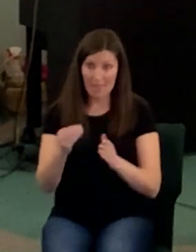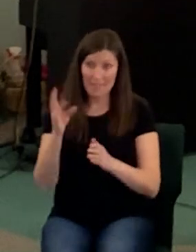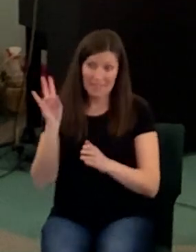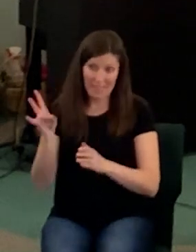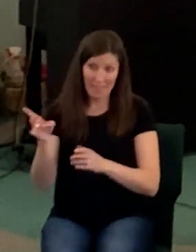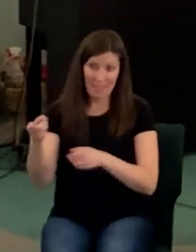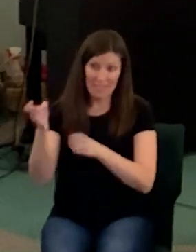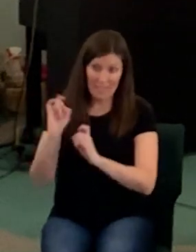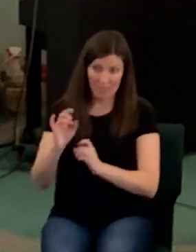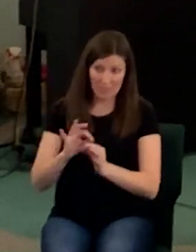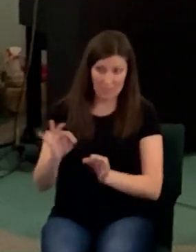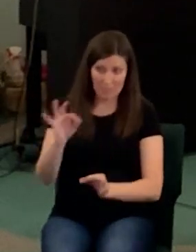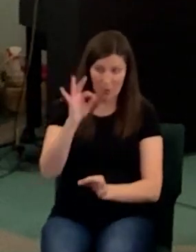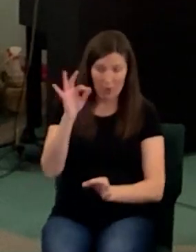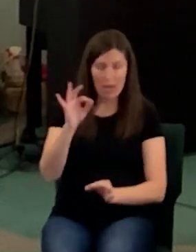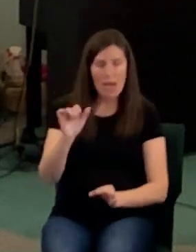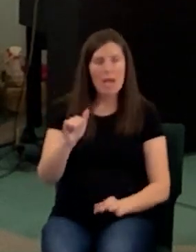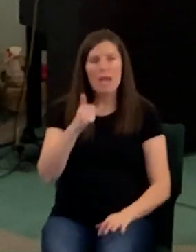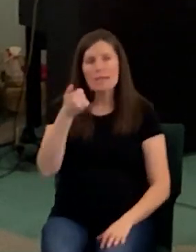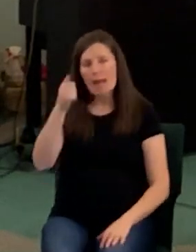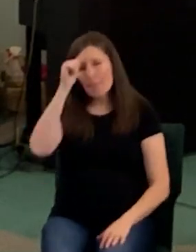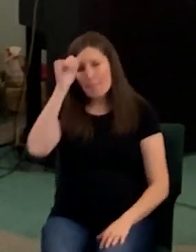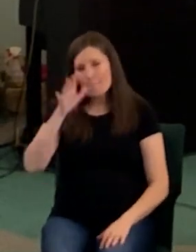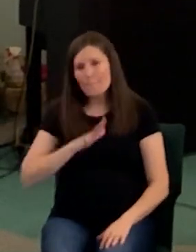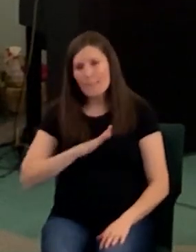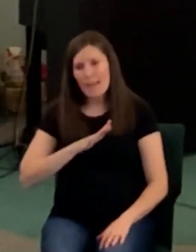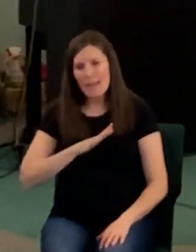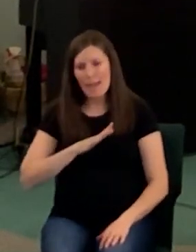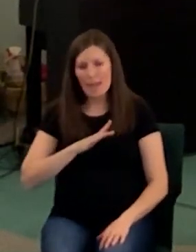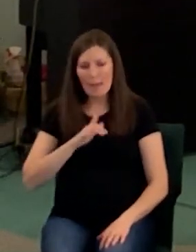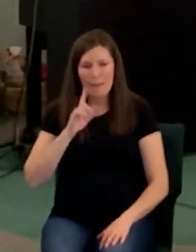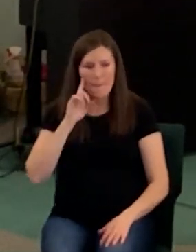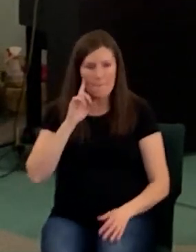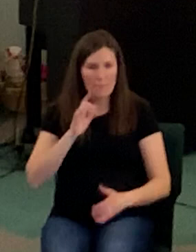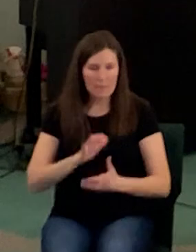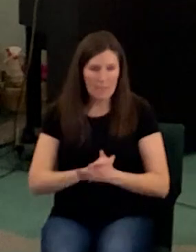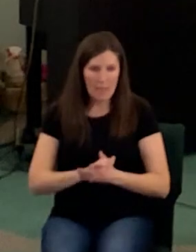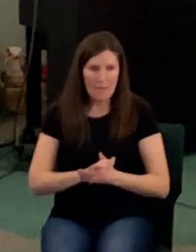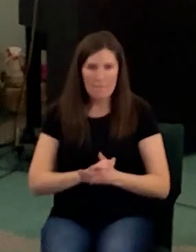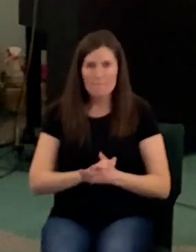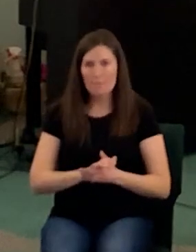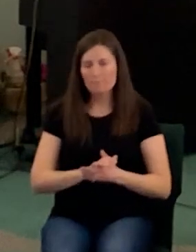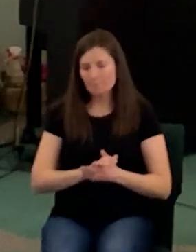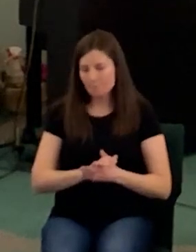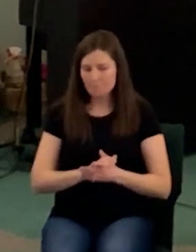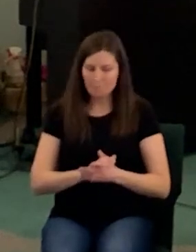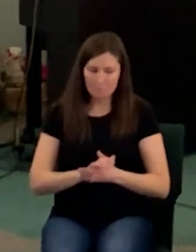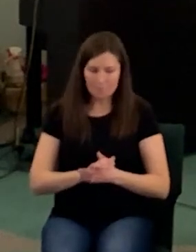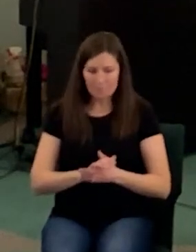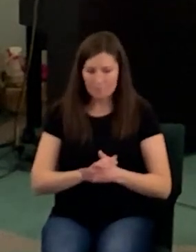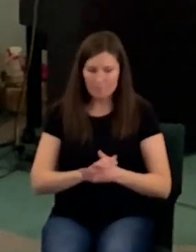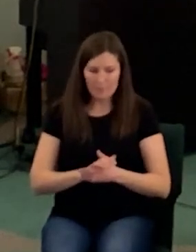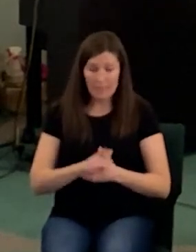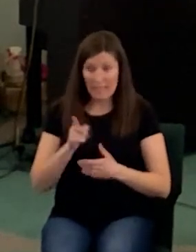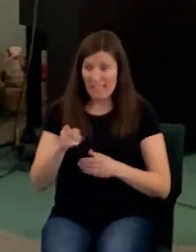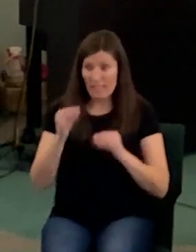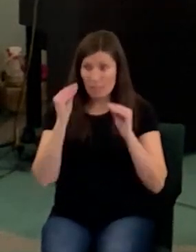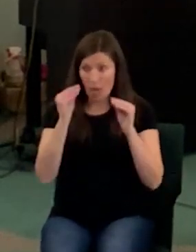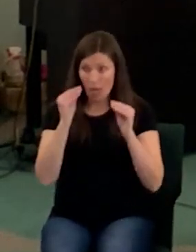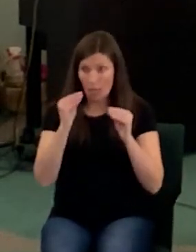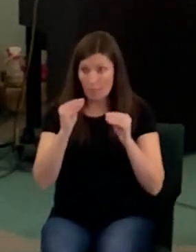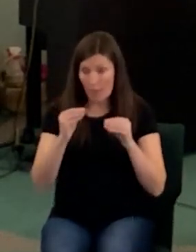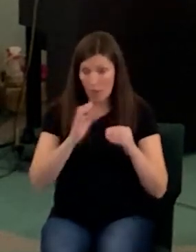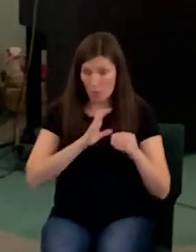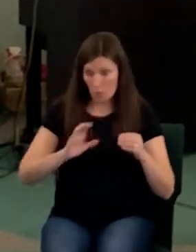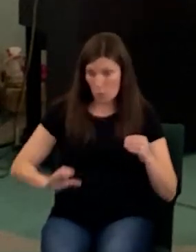Interesting theory. Another guy named Cyril of Alexandria, he worked hard to teach the humanity of Christ and the deity of